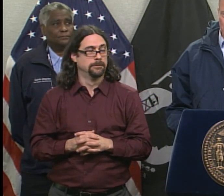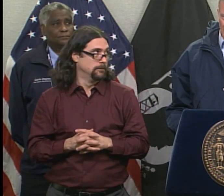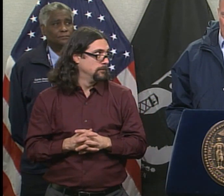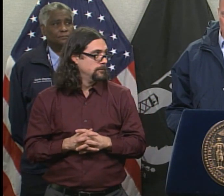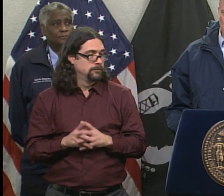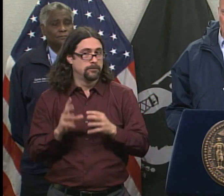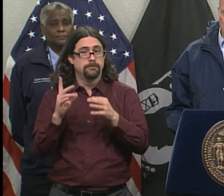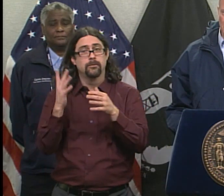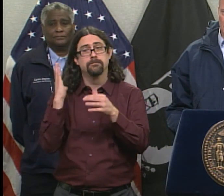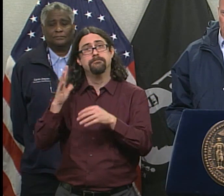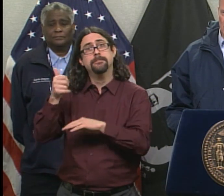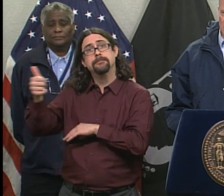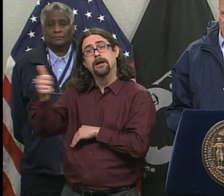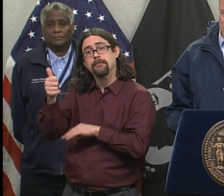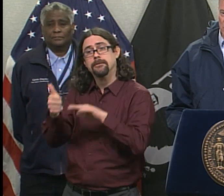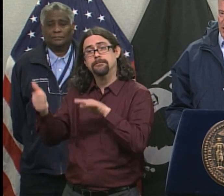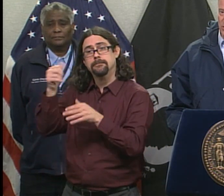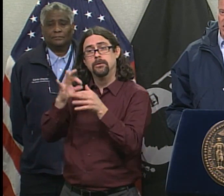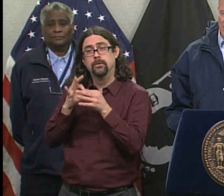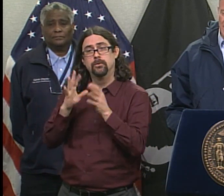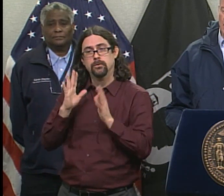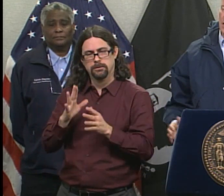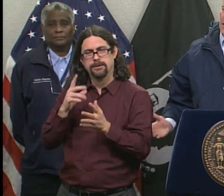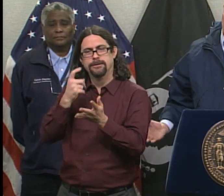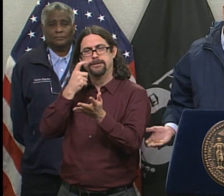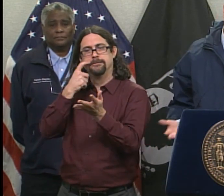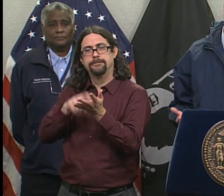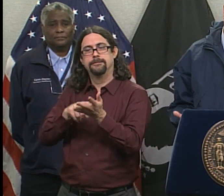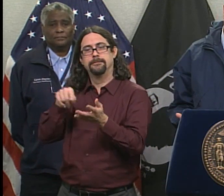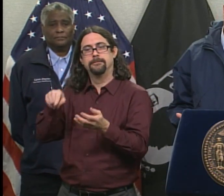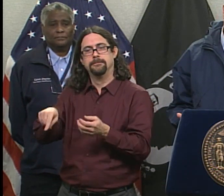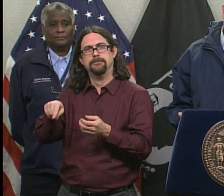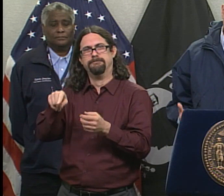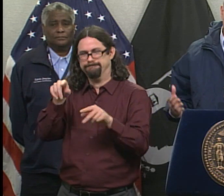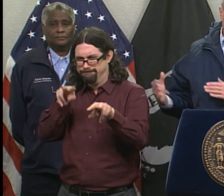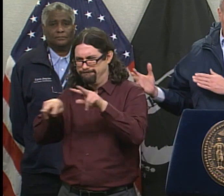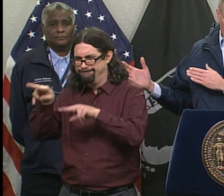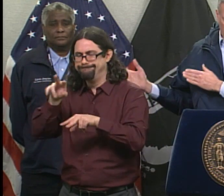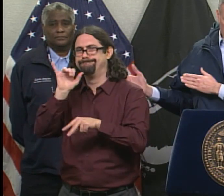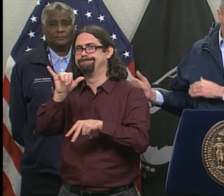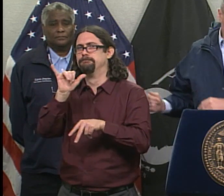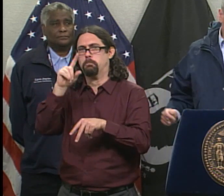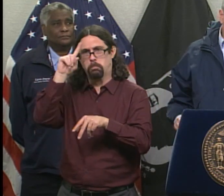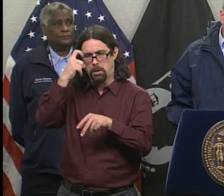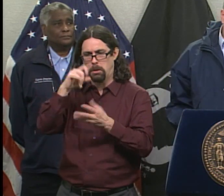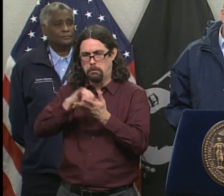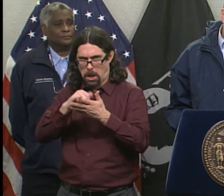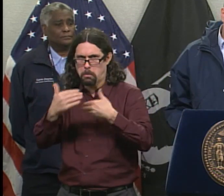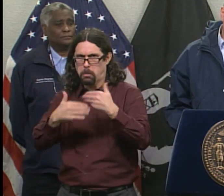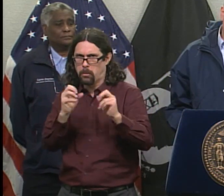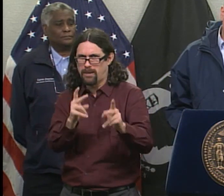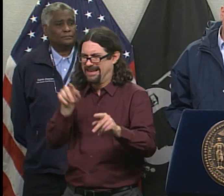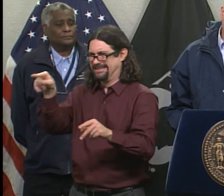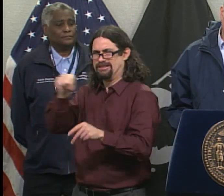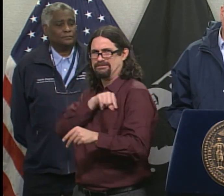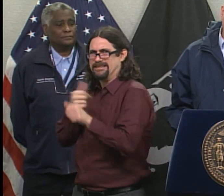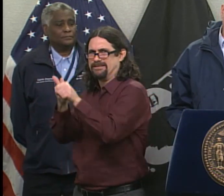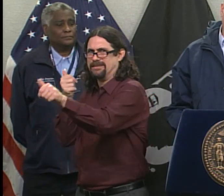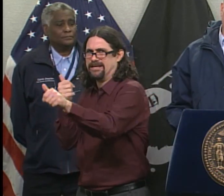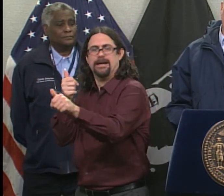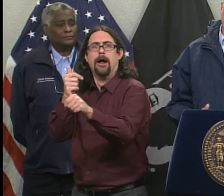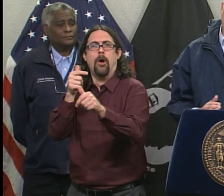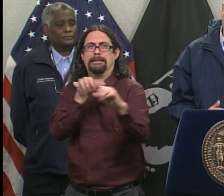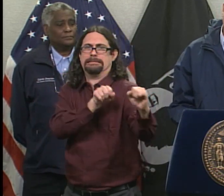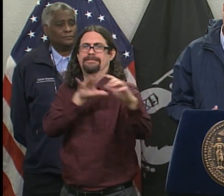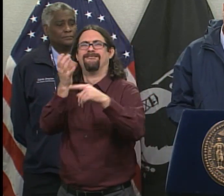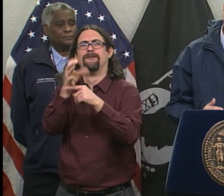850 plows being applied to Queens as we speak, which is a lot. And we'll keep doing that as needed. So to the credit of Commissioner Garcia and the Sanitation